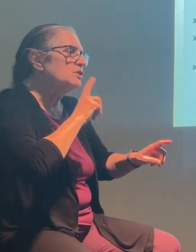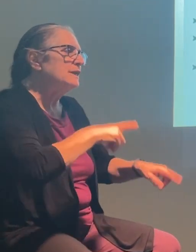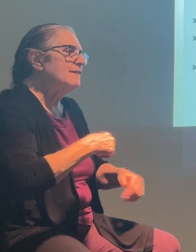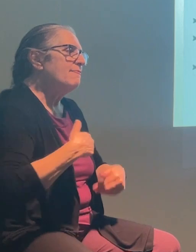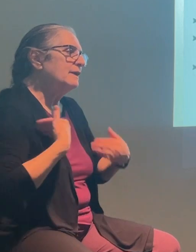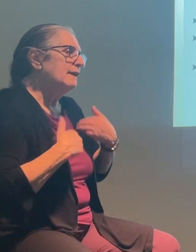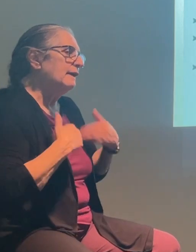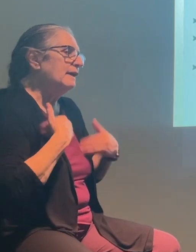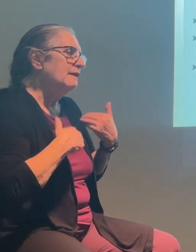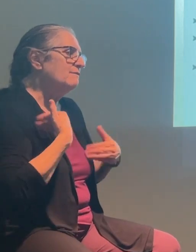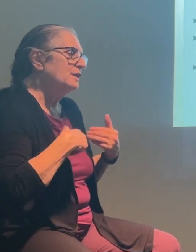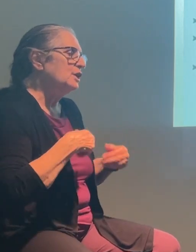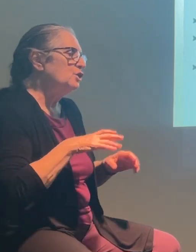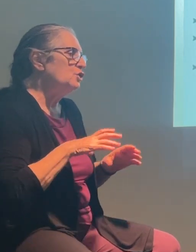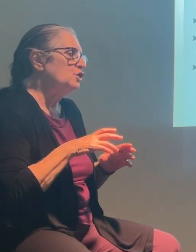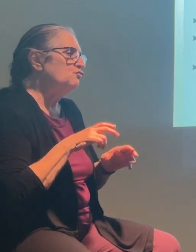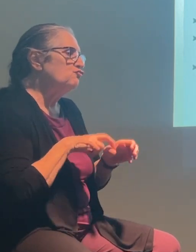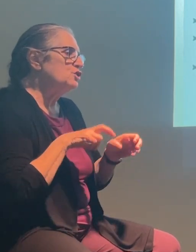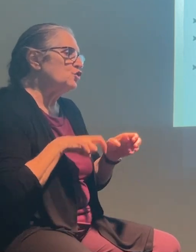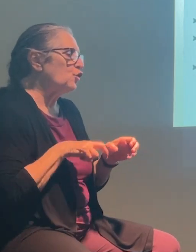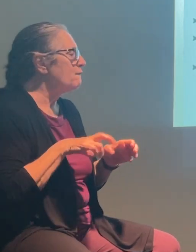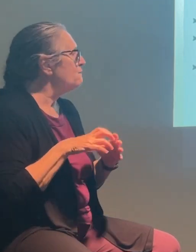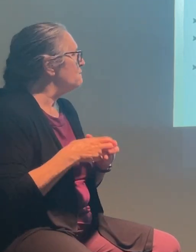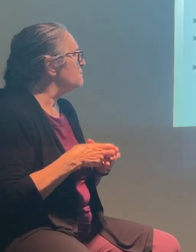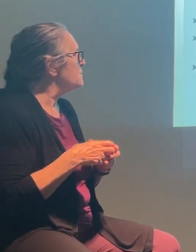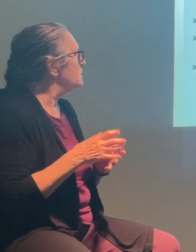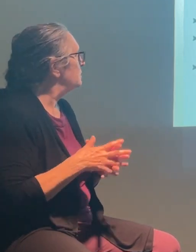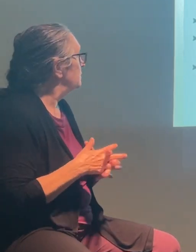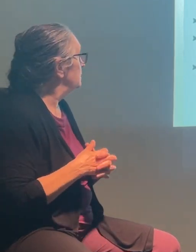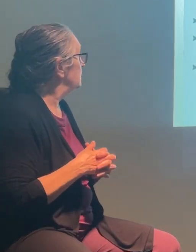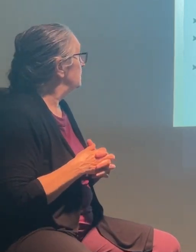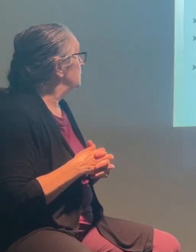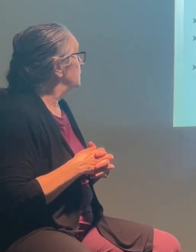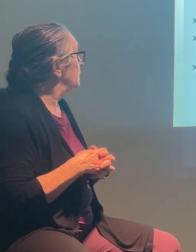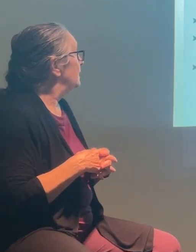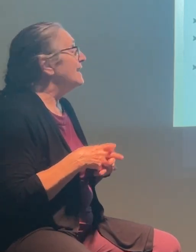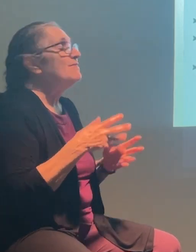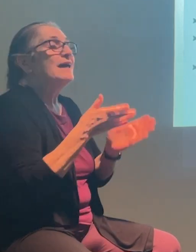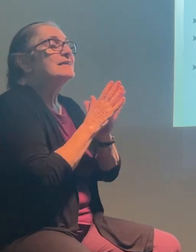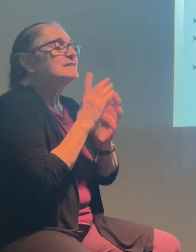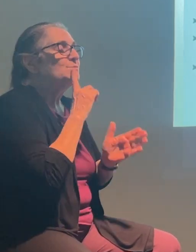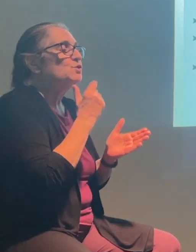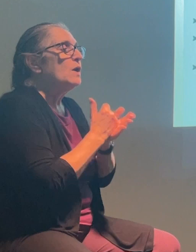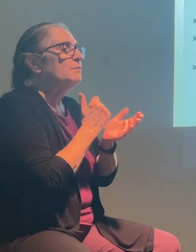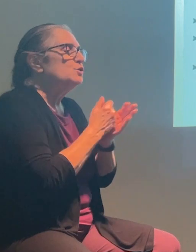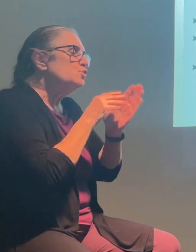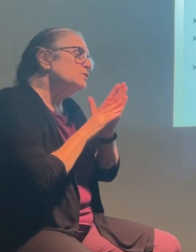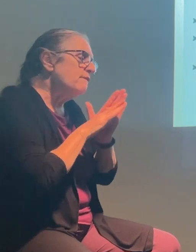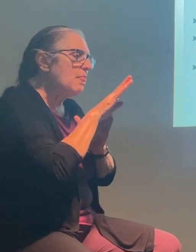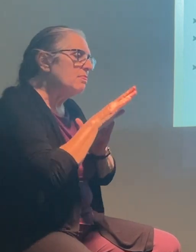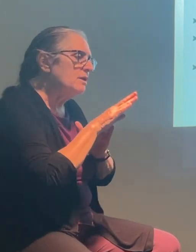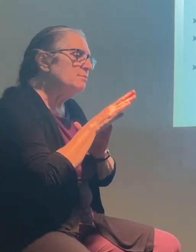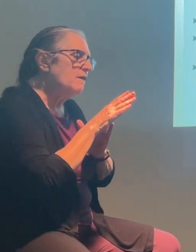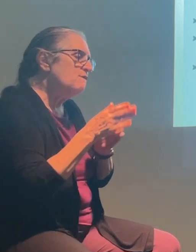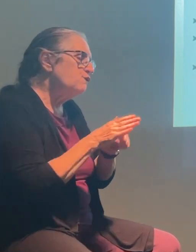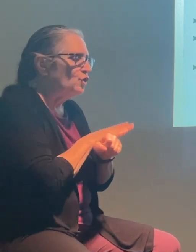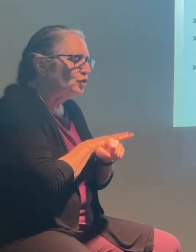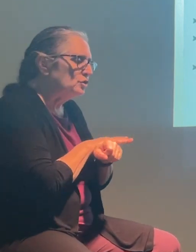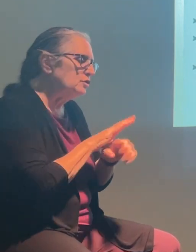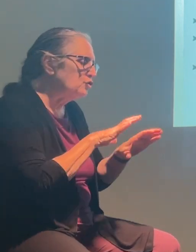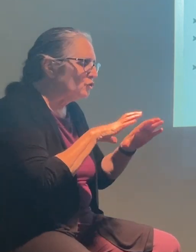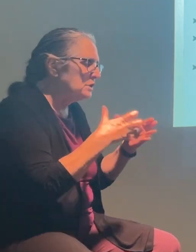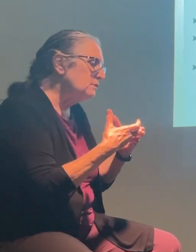Reserve. And he was asked to actually help develop a full-fledged division